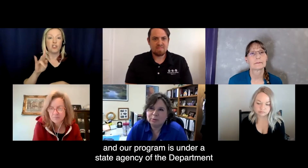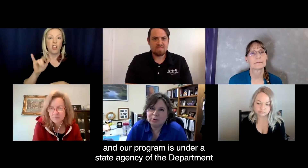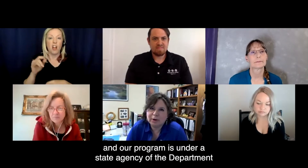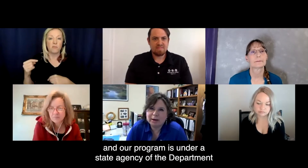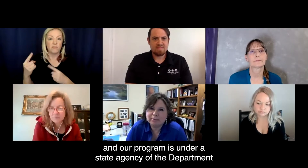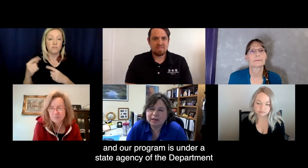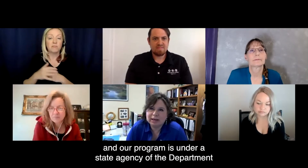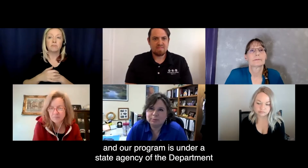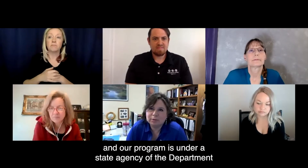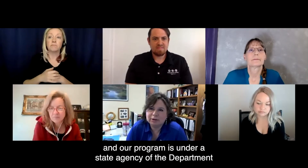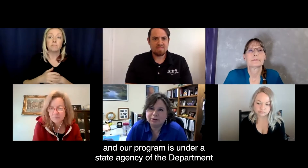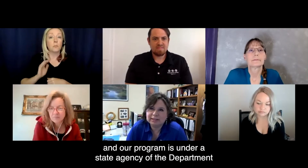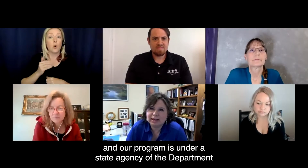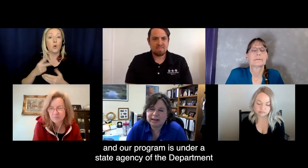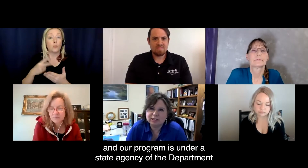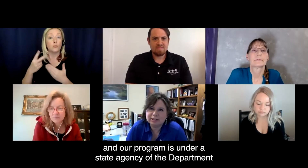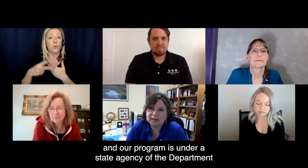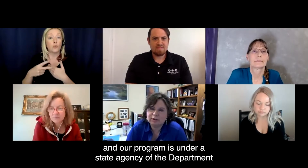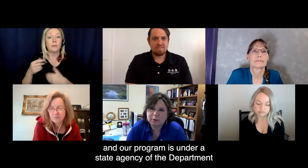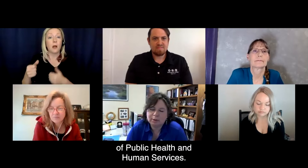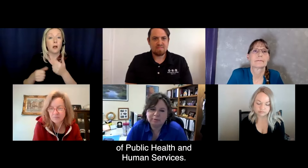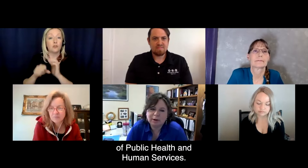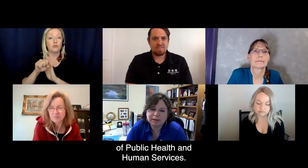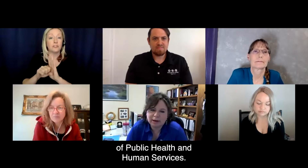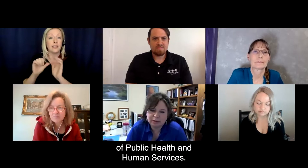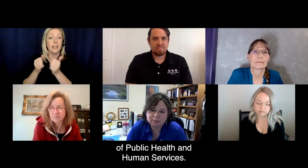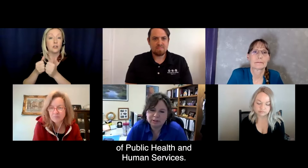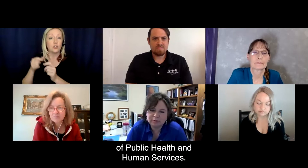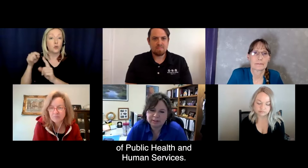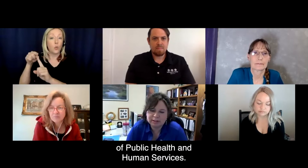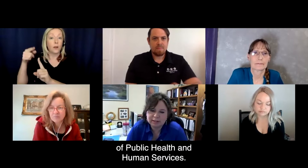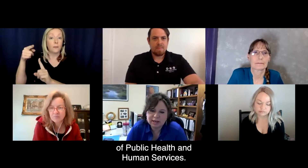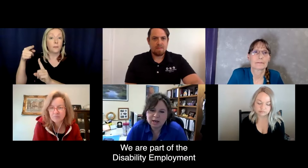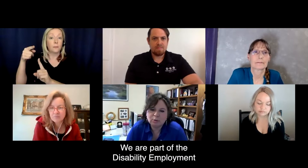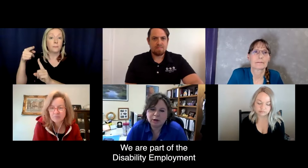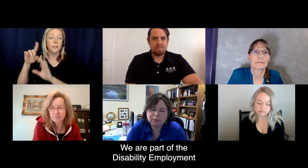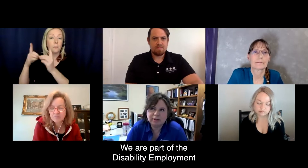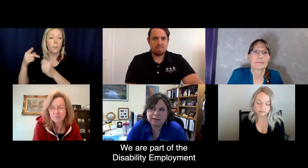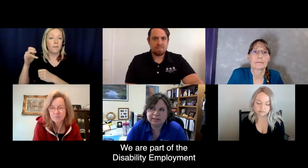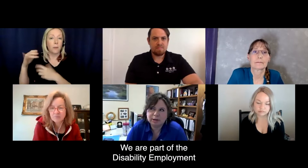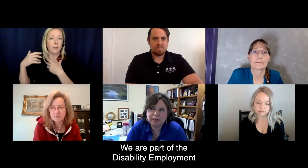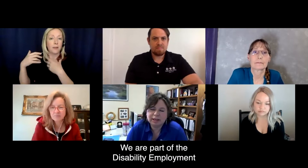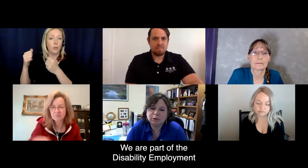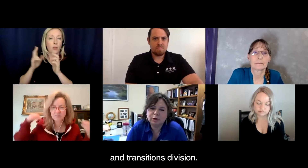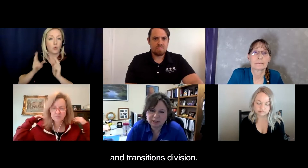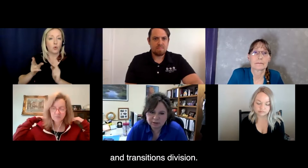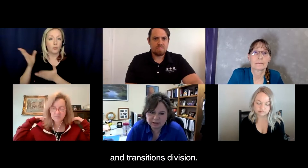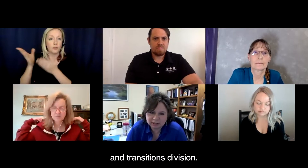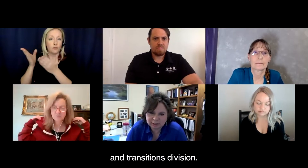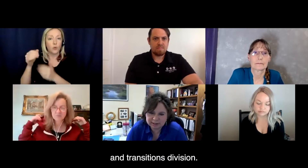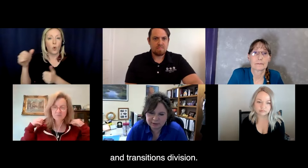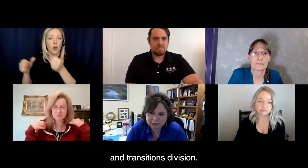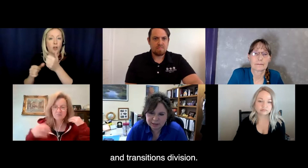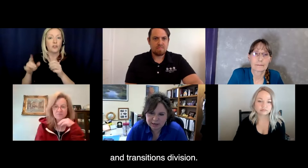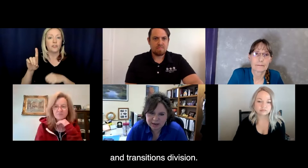our program is under a state agency of the Department of Public Health and Human Services. We are part of the Disability Employment and